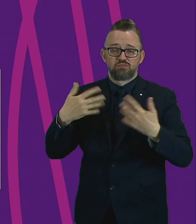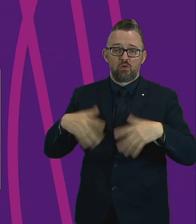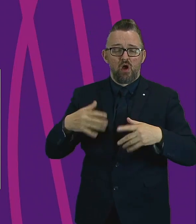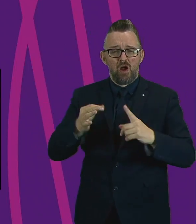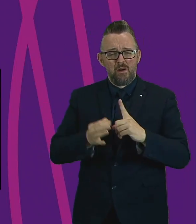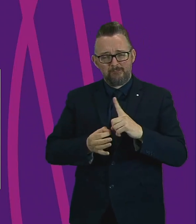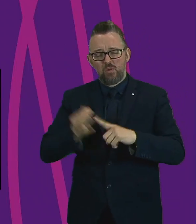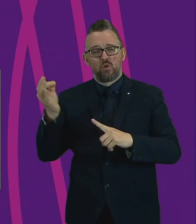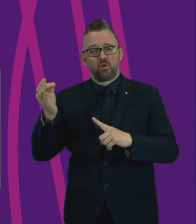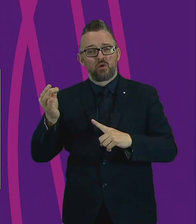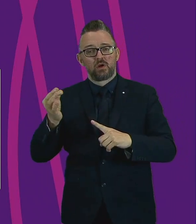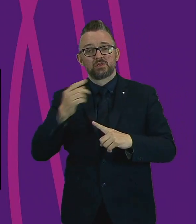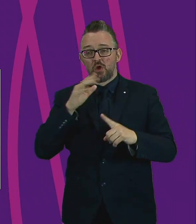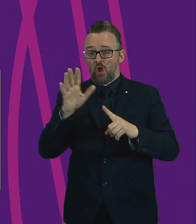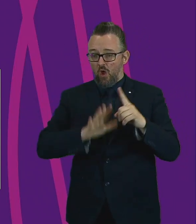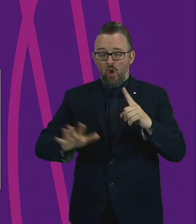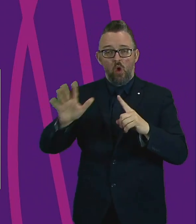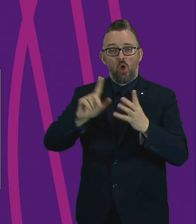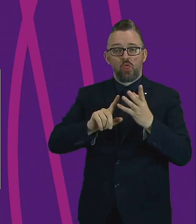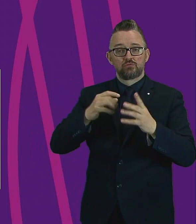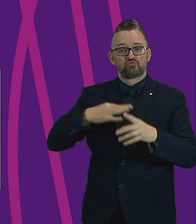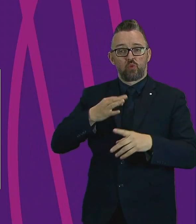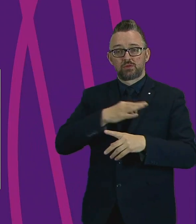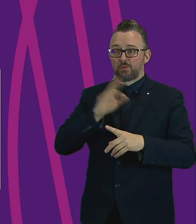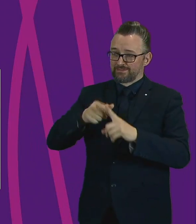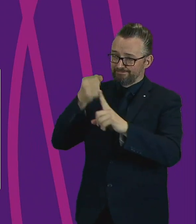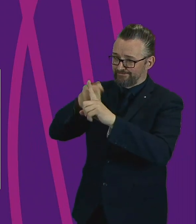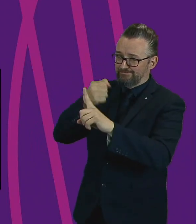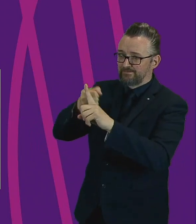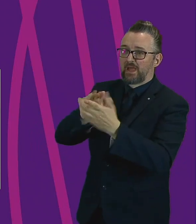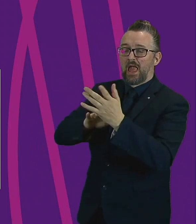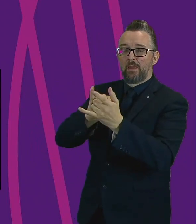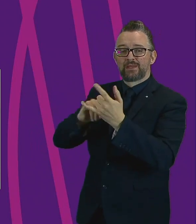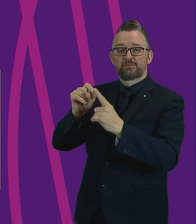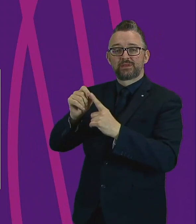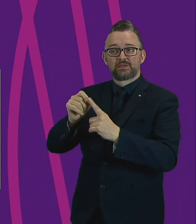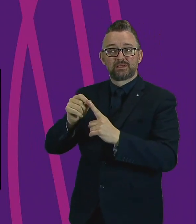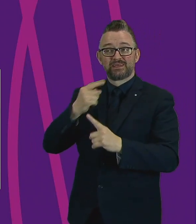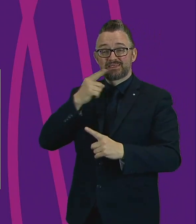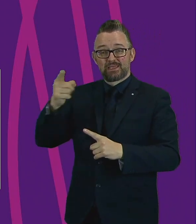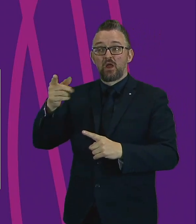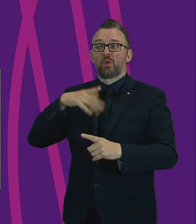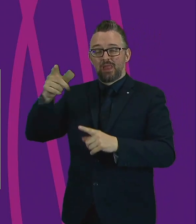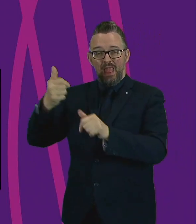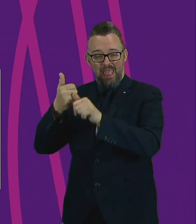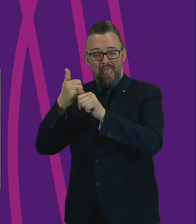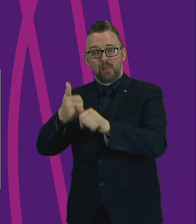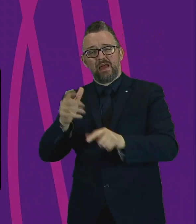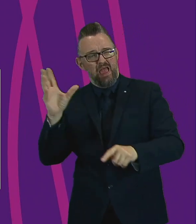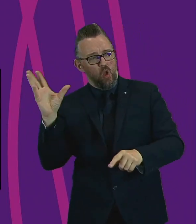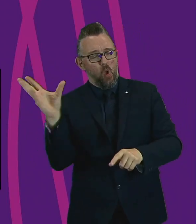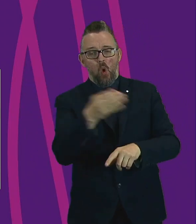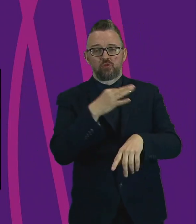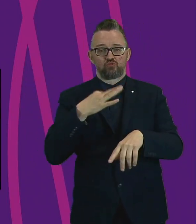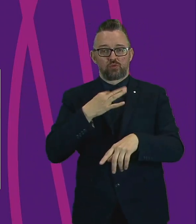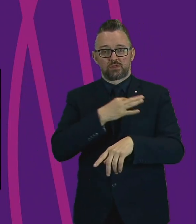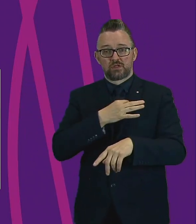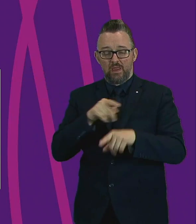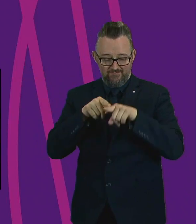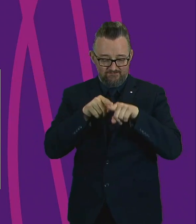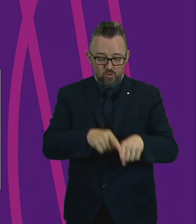Every Doctor were lobbying us MSPs who attended the meeting to help Every Doctor force the